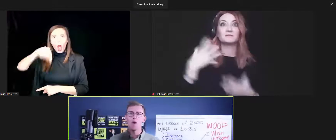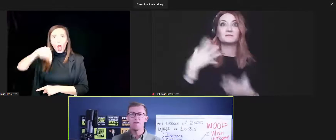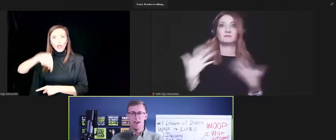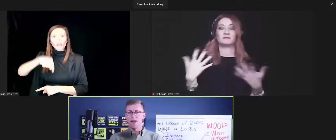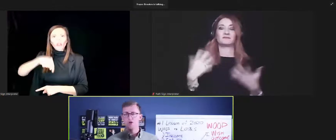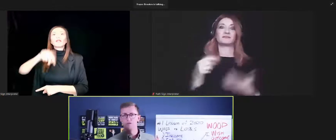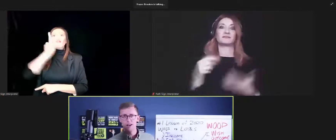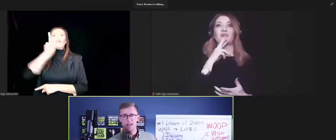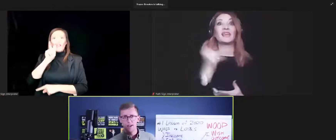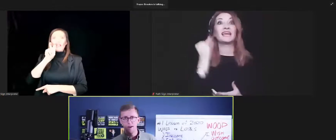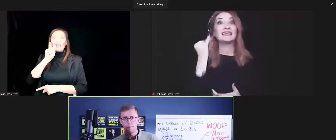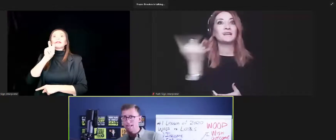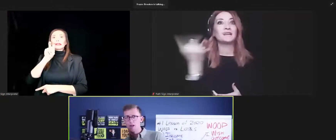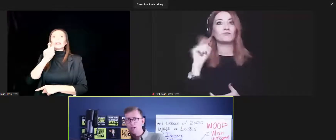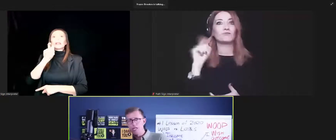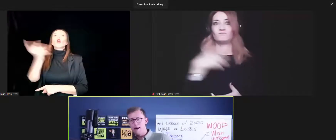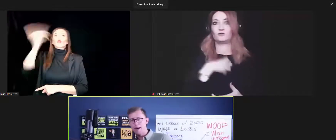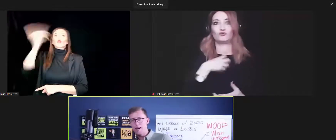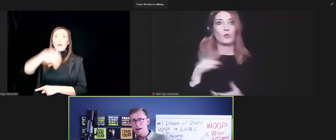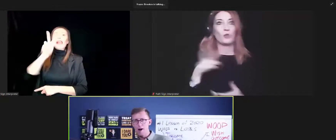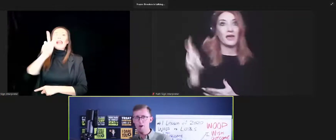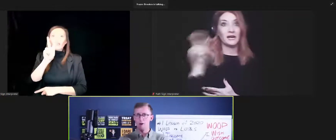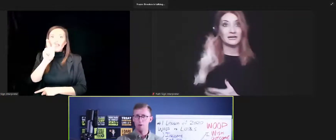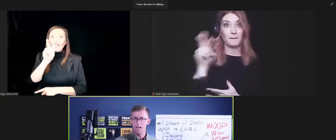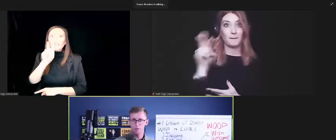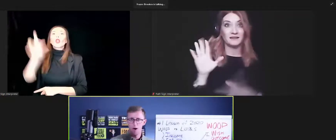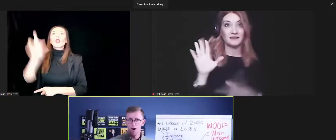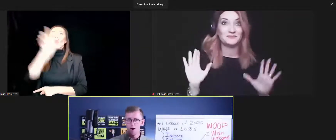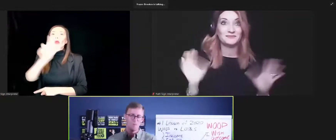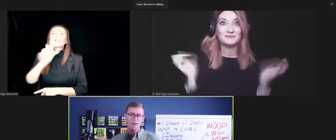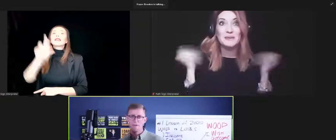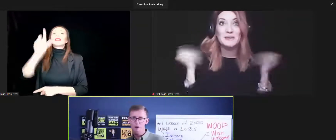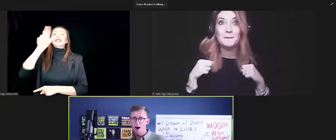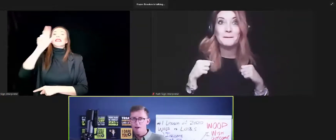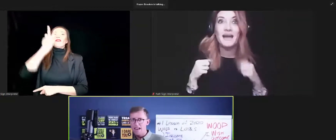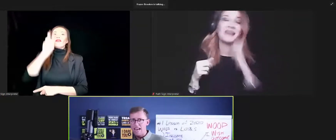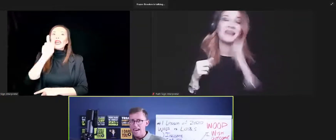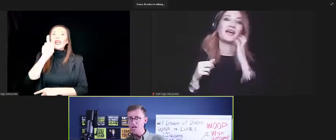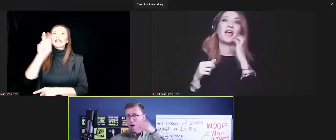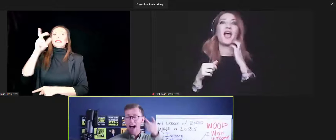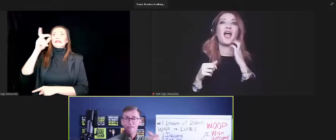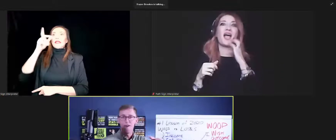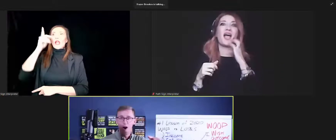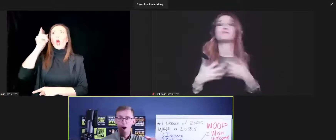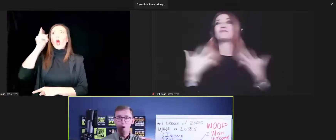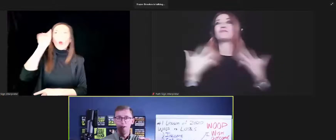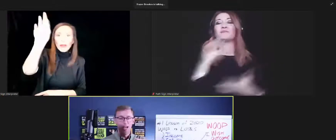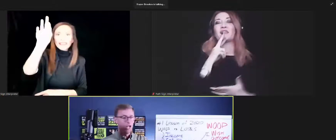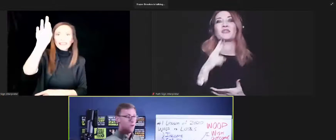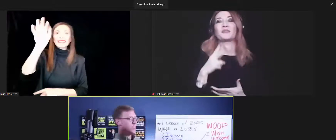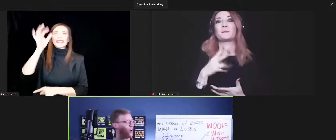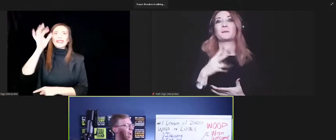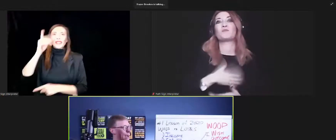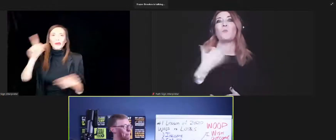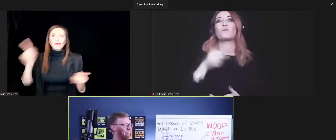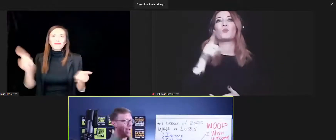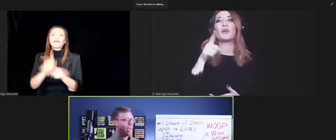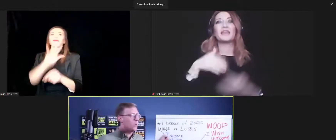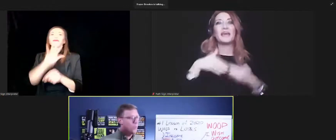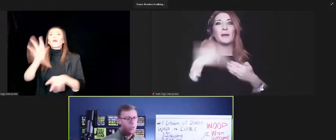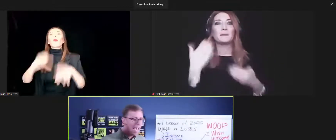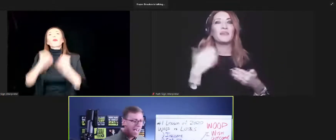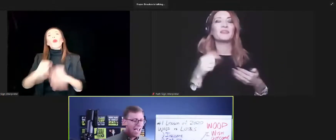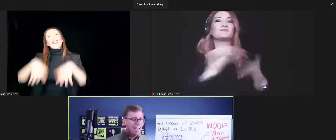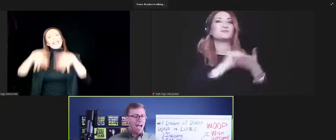with financial freedom, $1 million in the bank account, Rolex watch, red Ferrari, new iPhone, Louis Vuitton handbag.